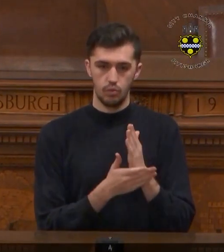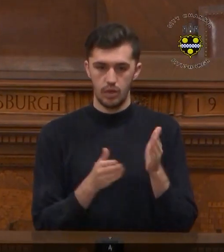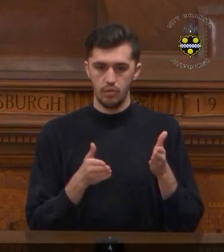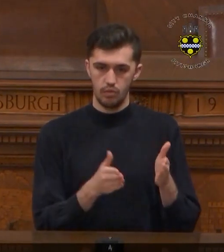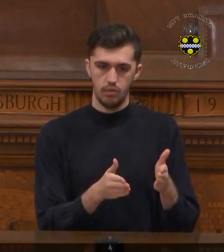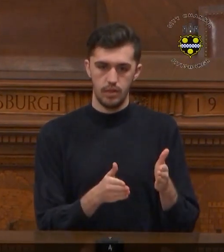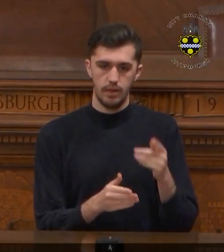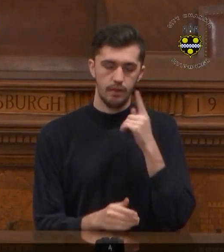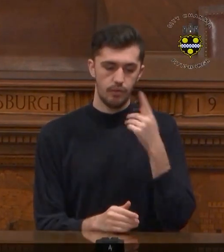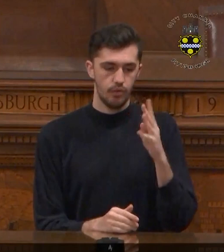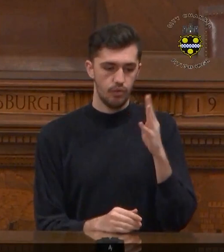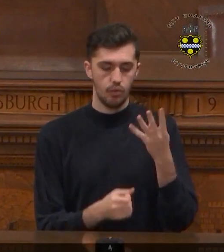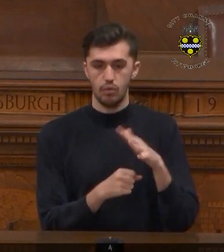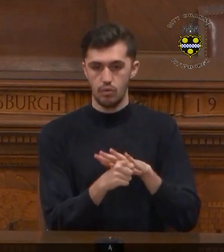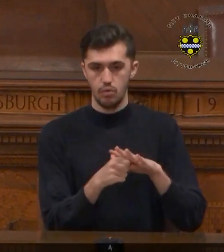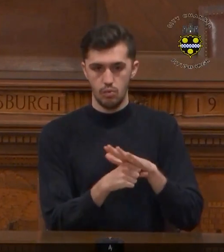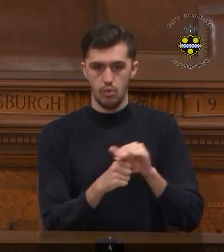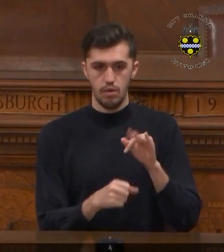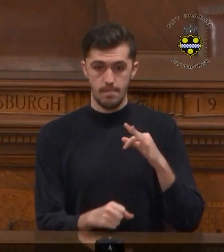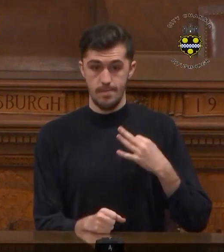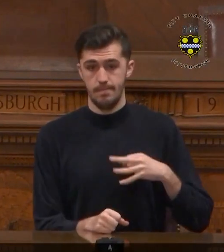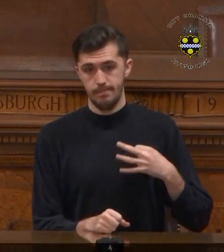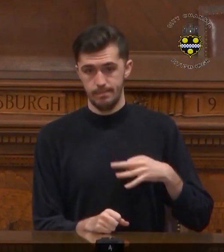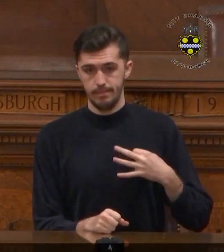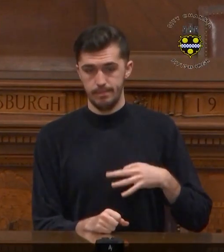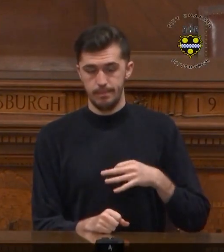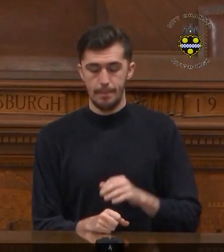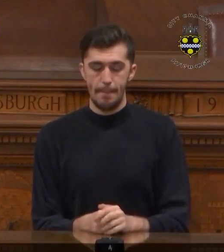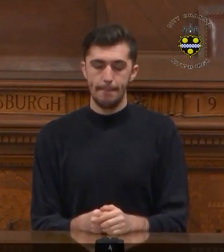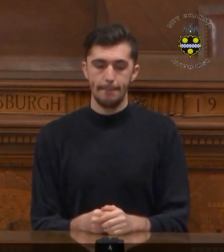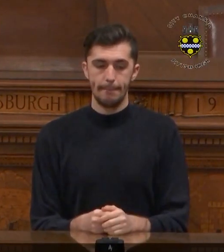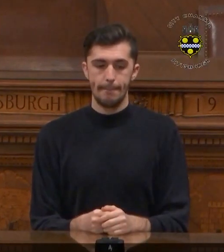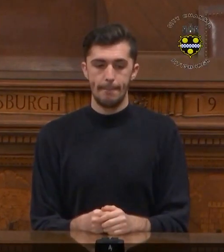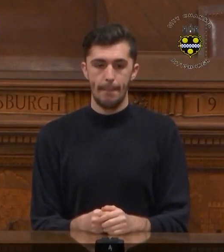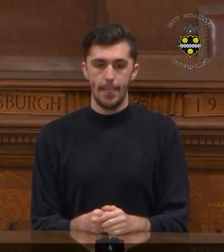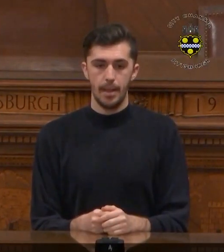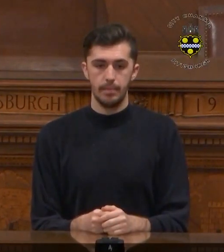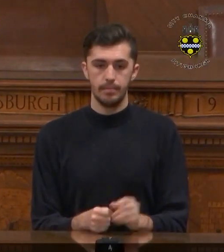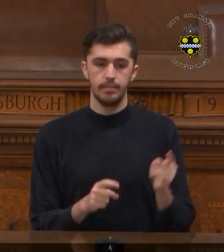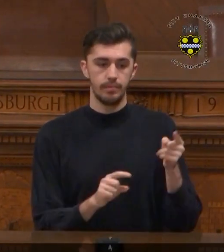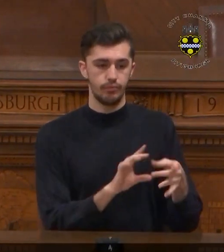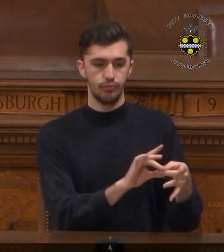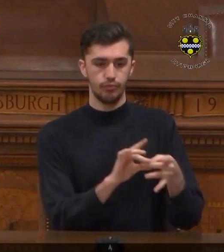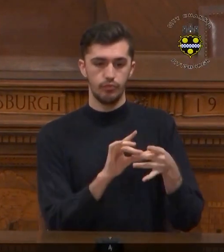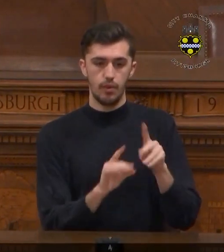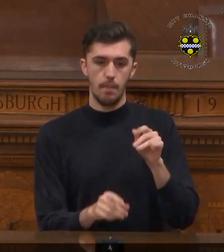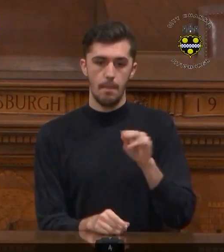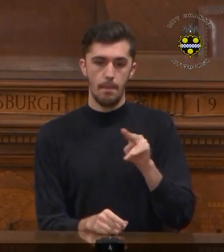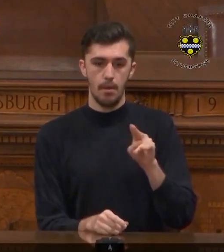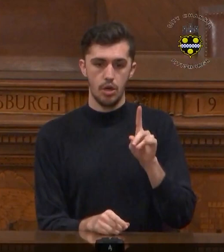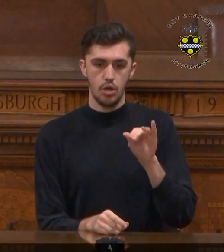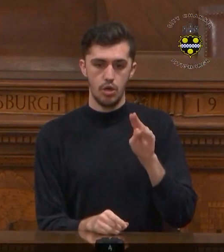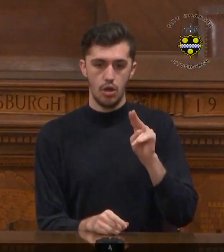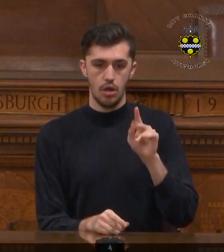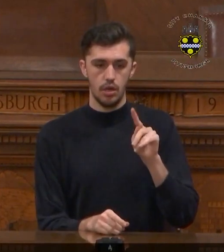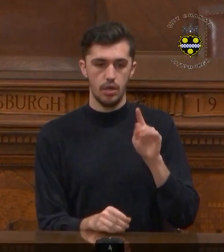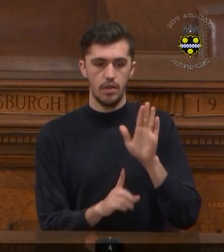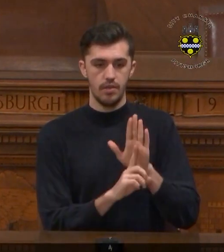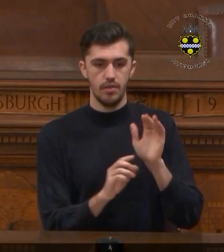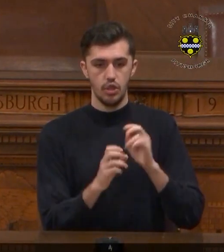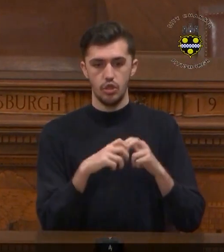of the 4th Ward of the City of Pittsburgh in cooperation with a PennDOT construction project.